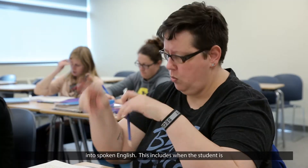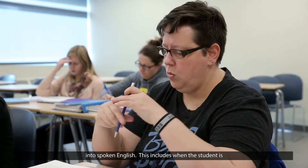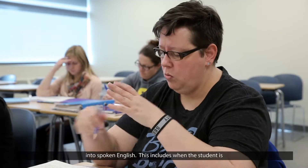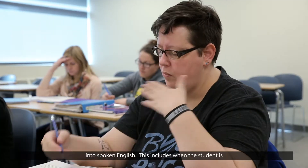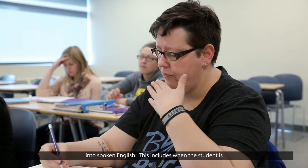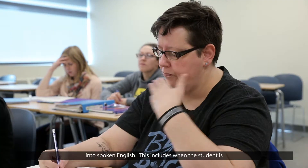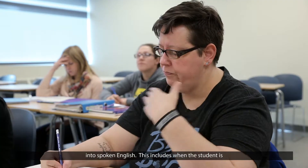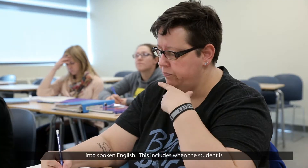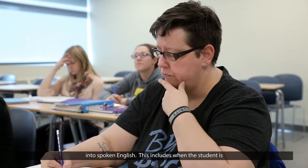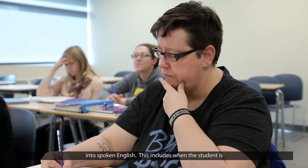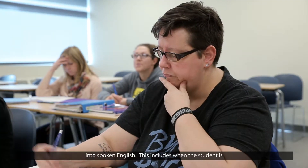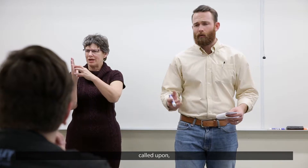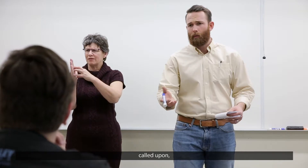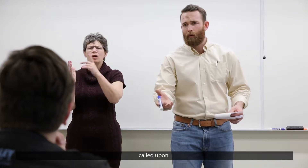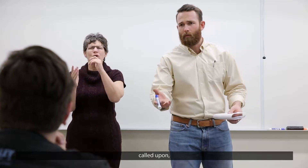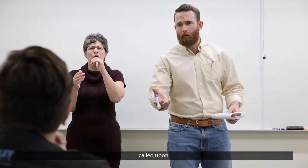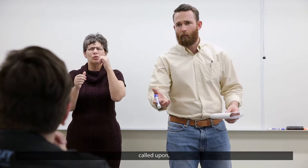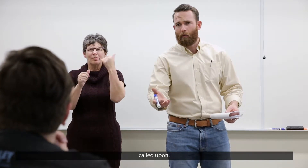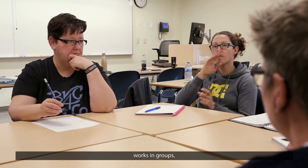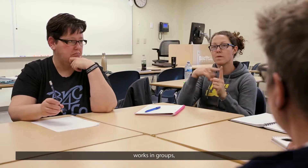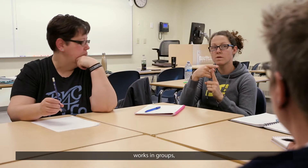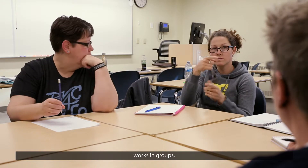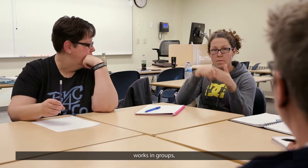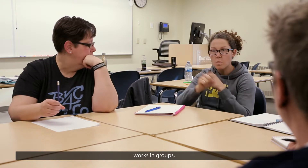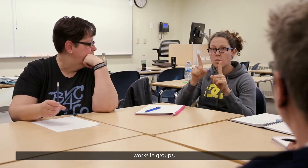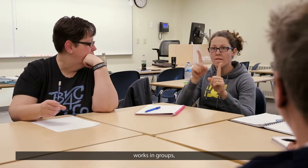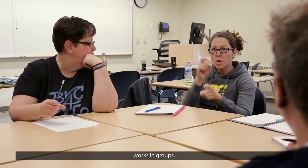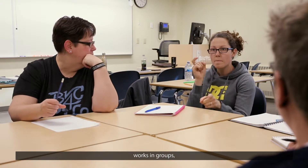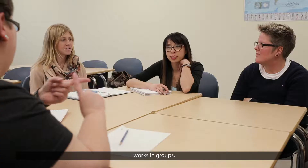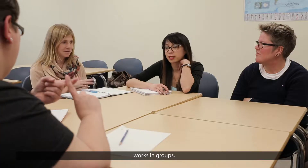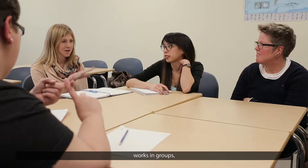includes when the student is called upon, works in groups,